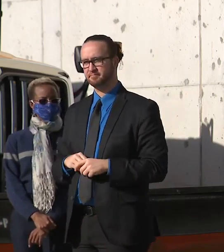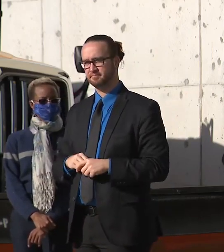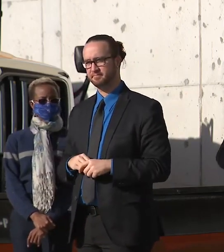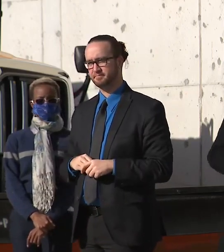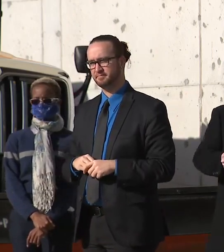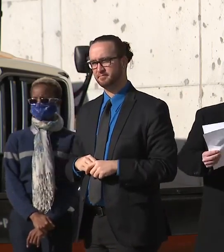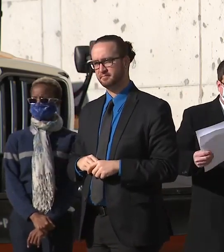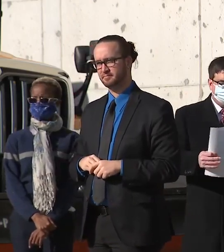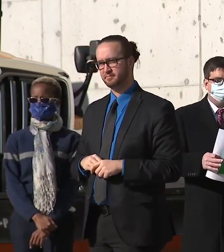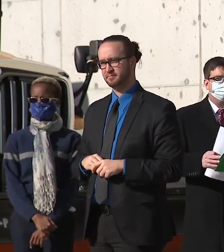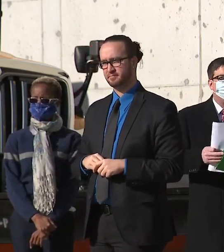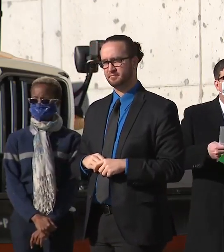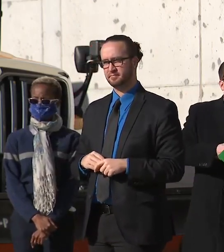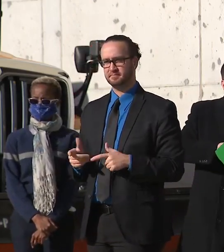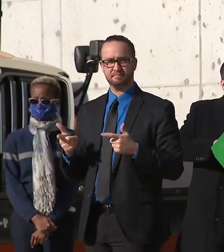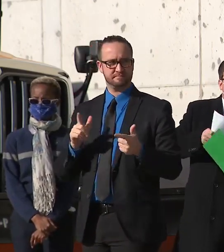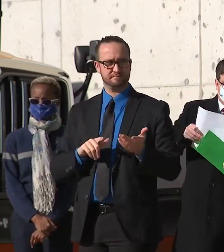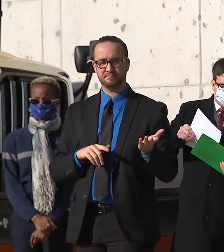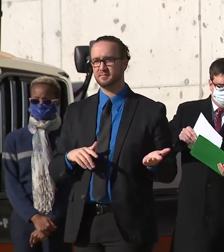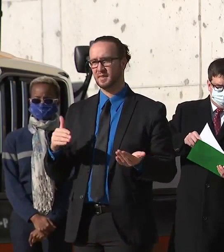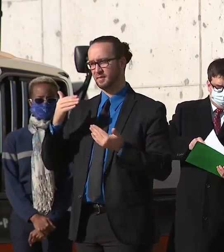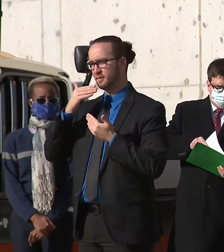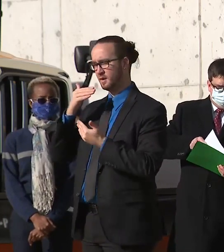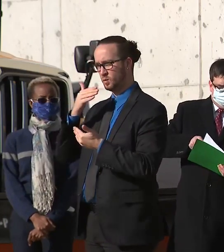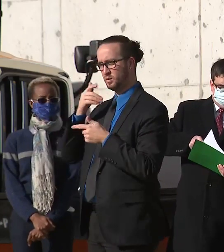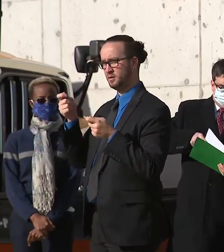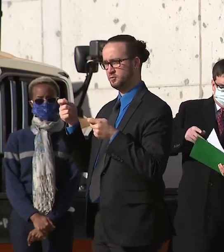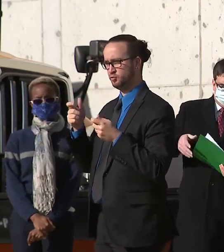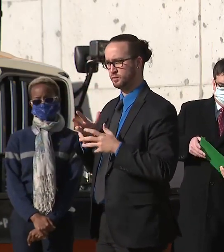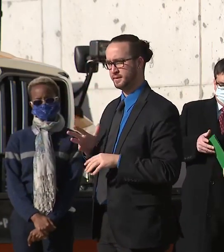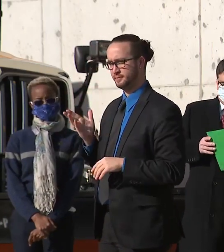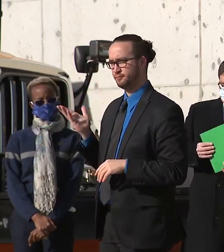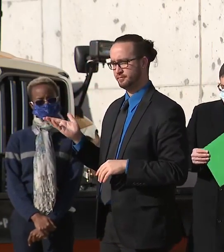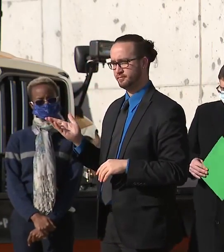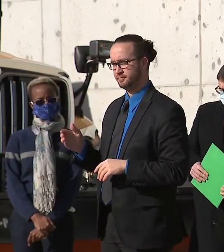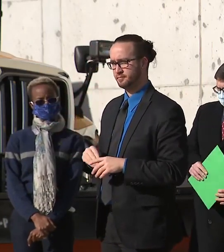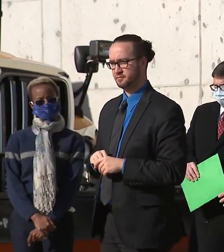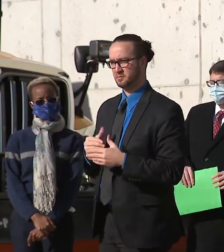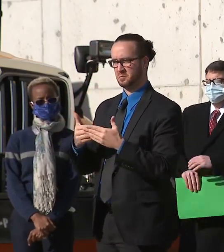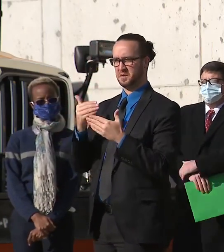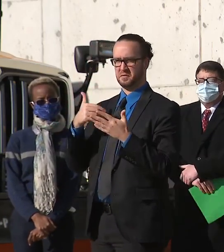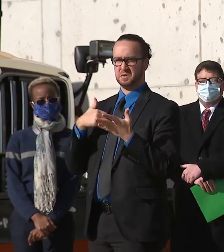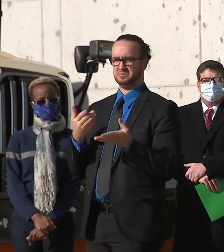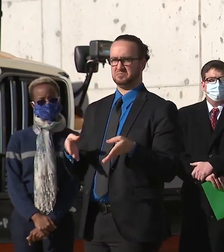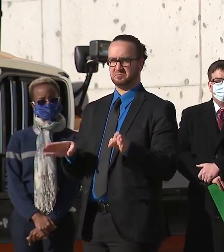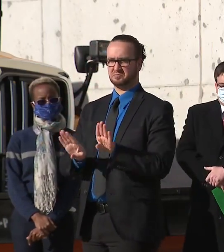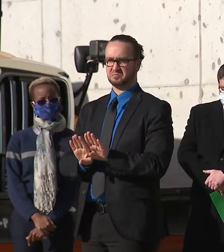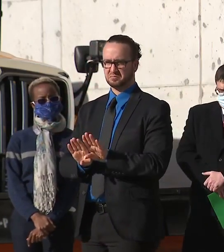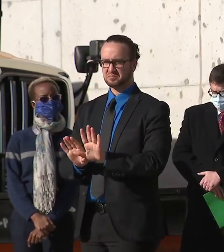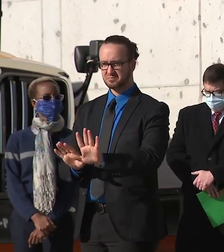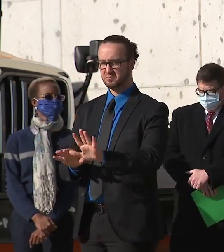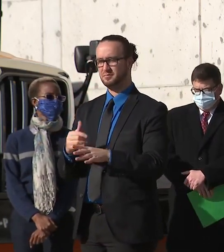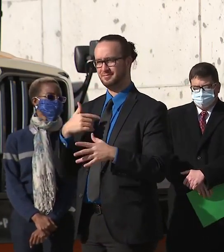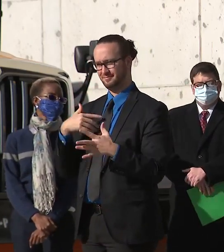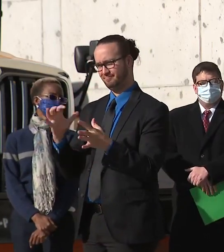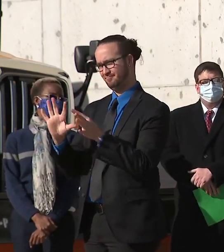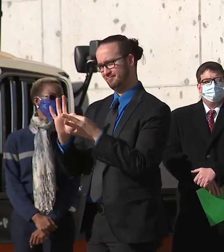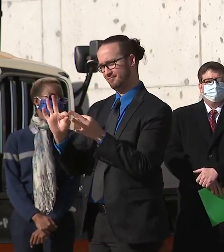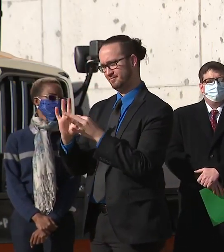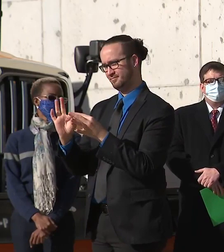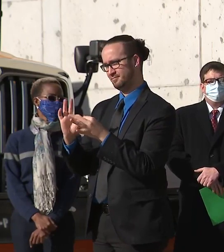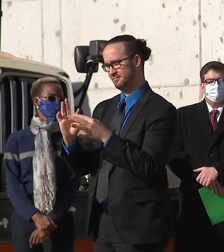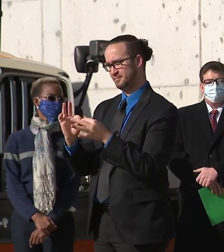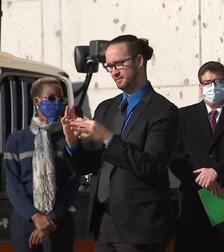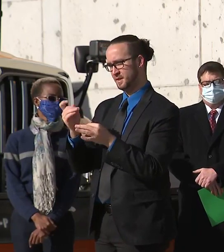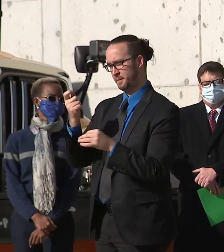Thank you, Director Garbaugh. And now, before we close, I want to address one more thing for the residents